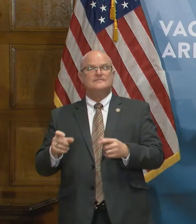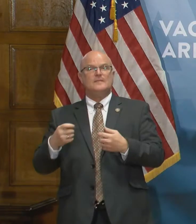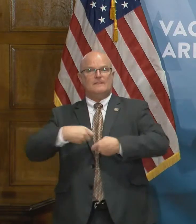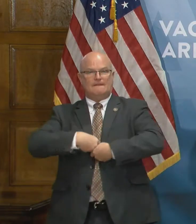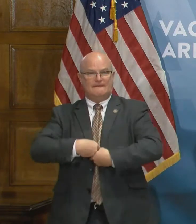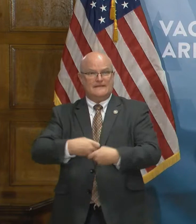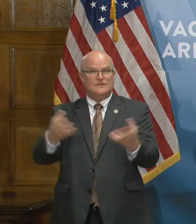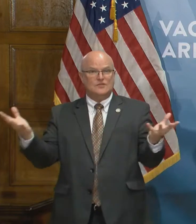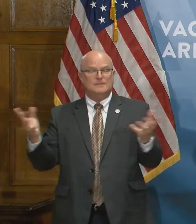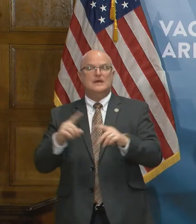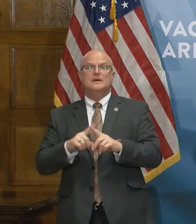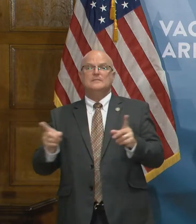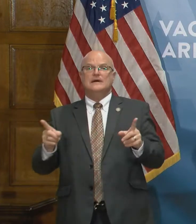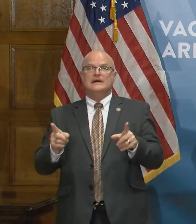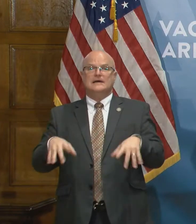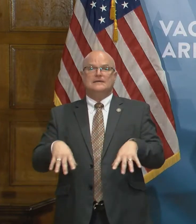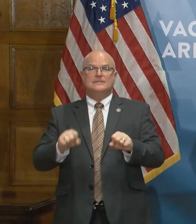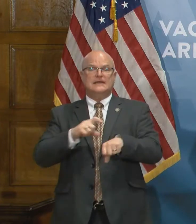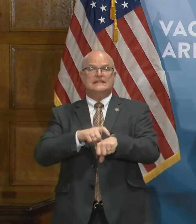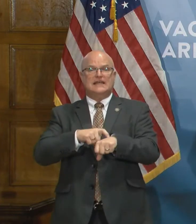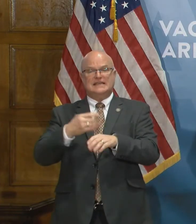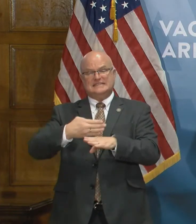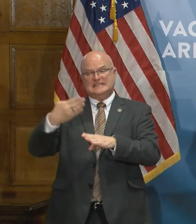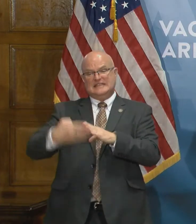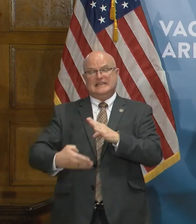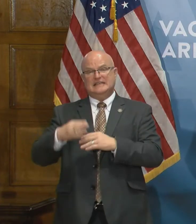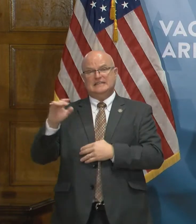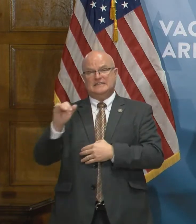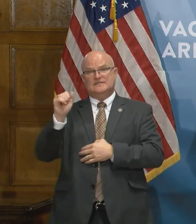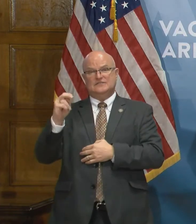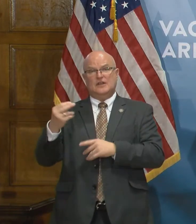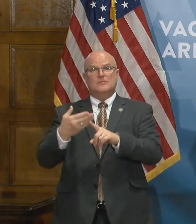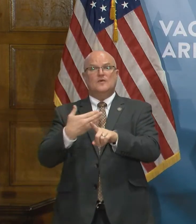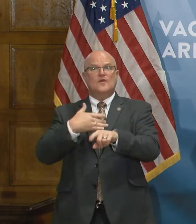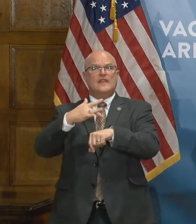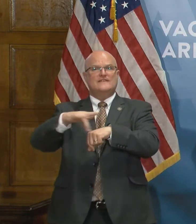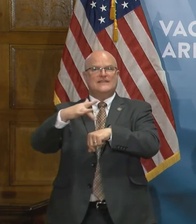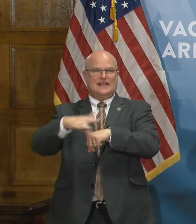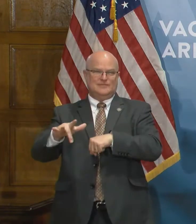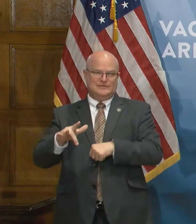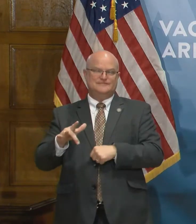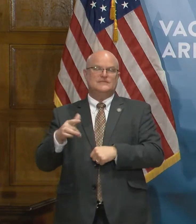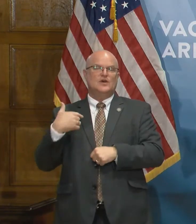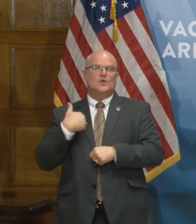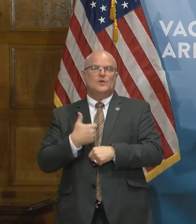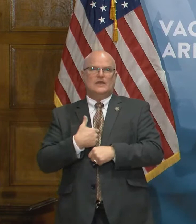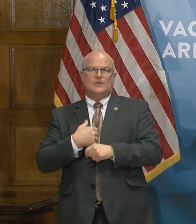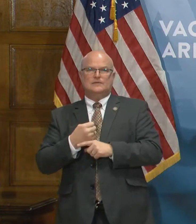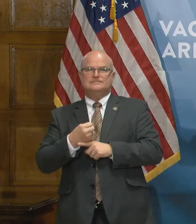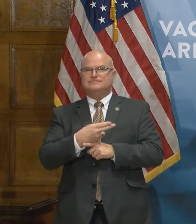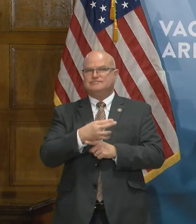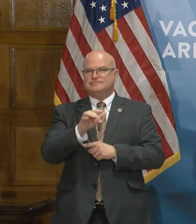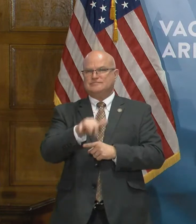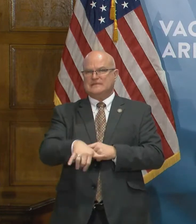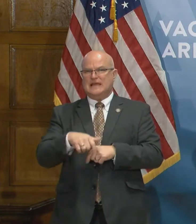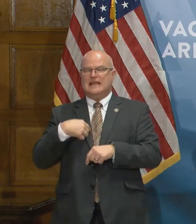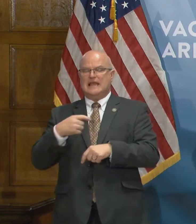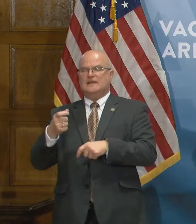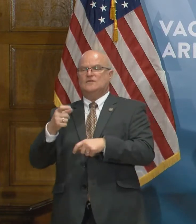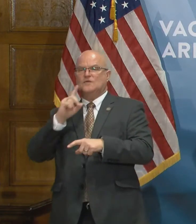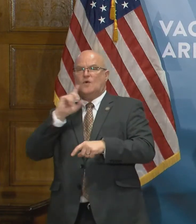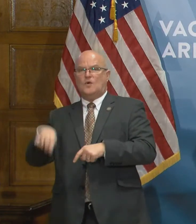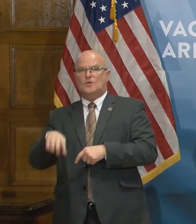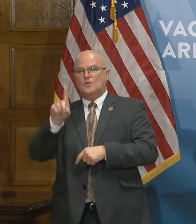will distribute, but it's probably going to be the end of January before they're available. So we want to be able to beat that. We hope we can. We've placed